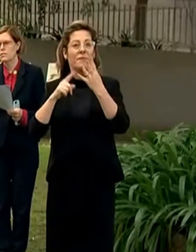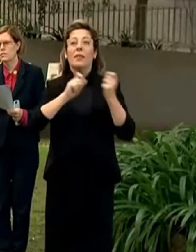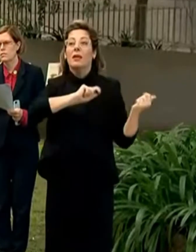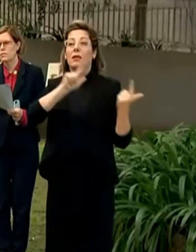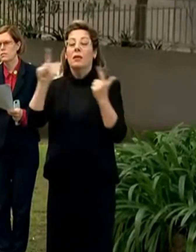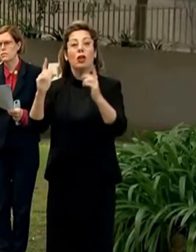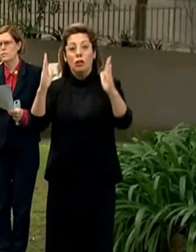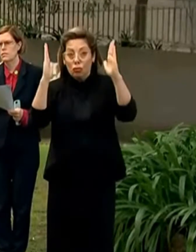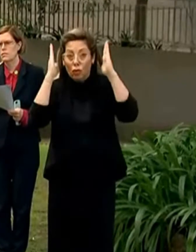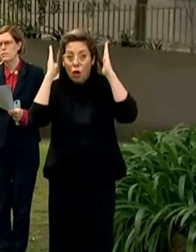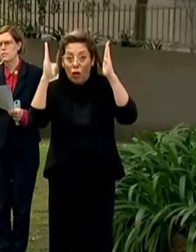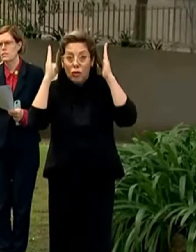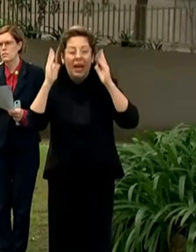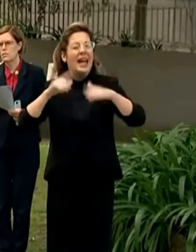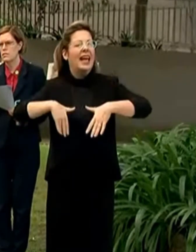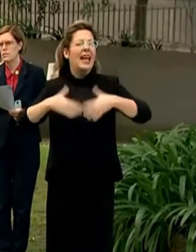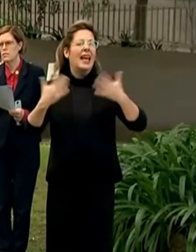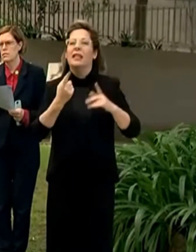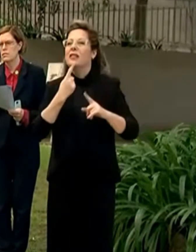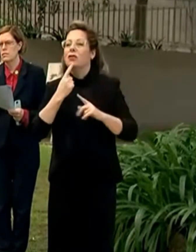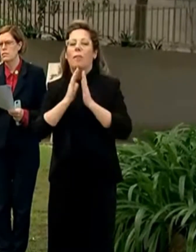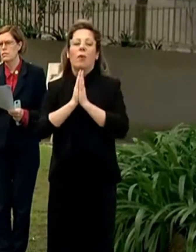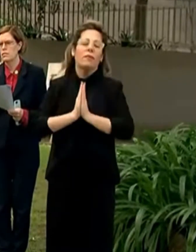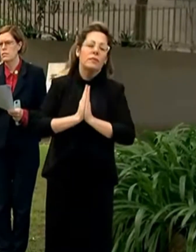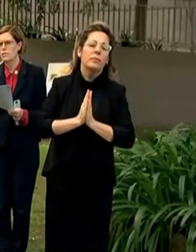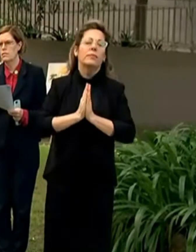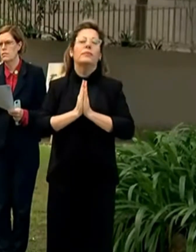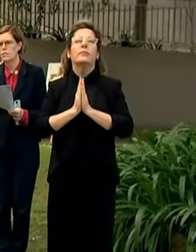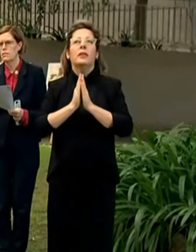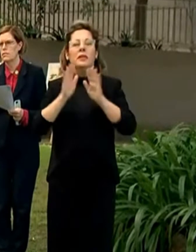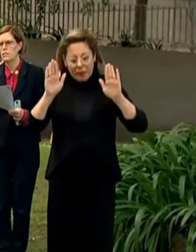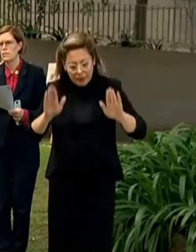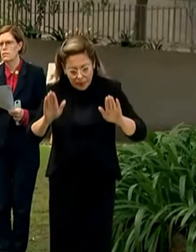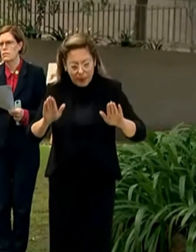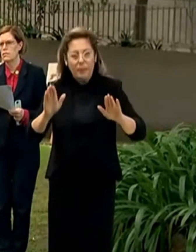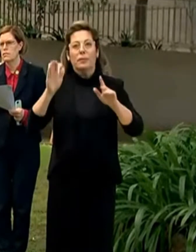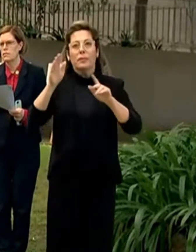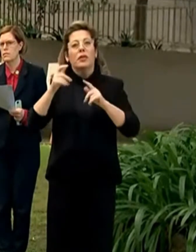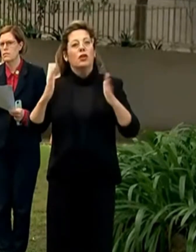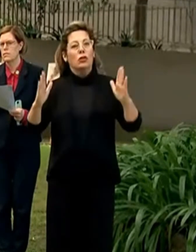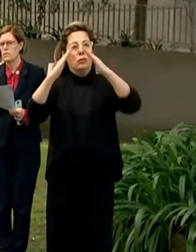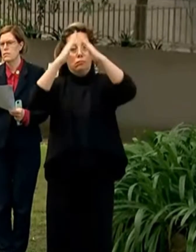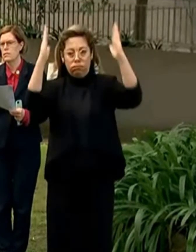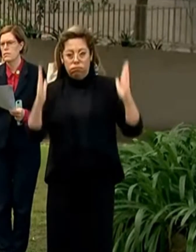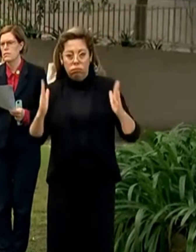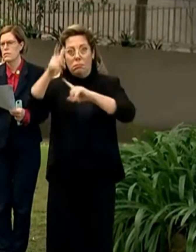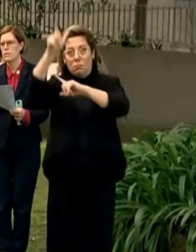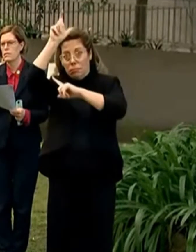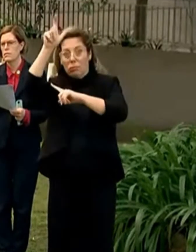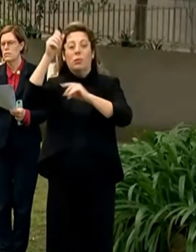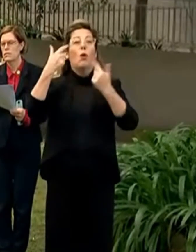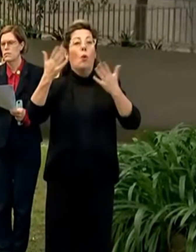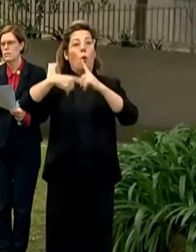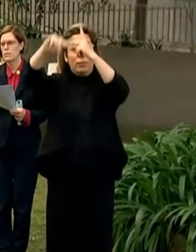church, a synagogue or a mosque, we would like you to wear a mask. And finally, if you are in an area where there's high community transmission or a number